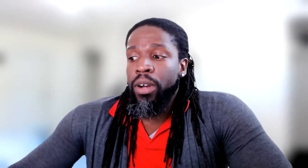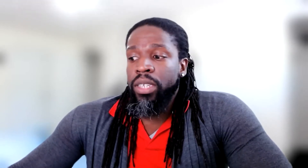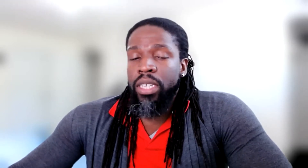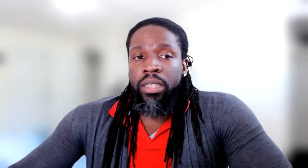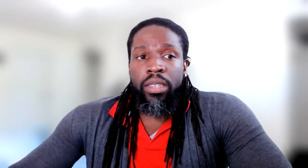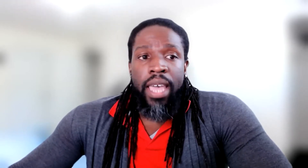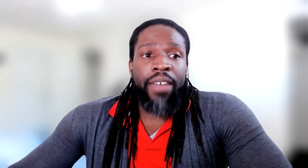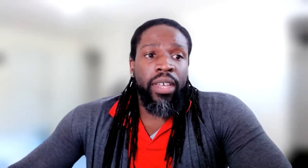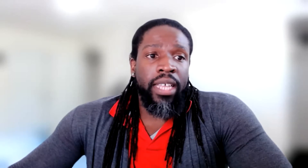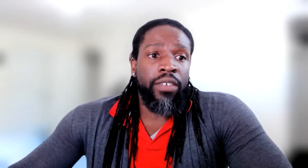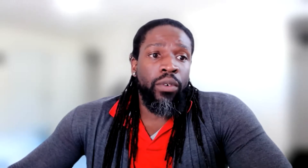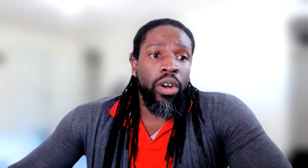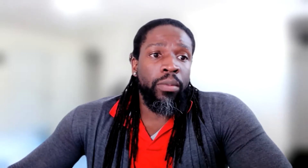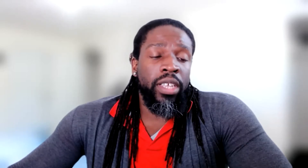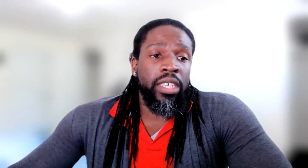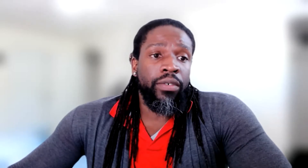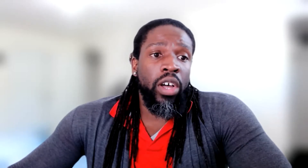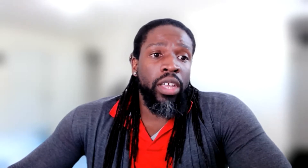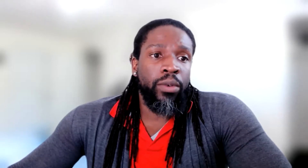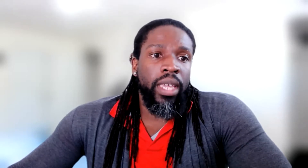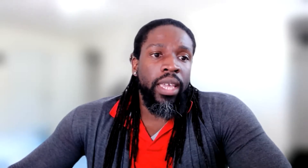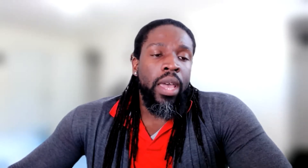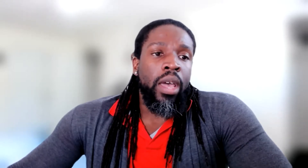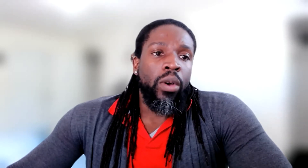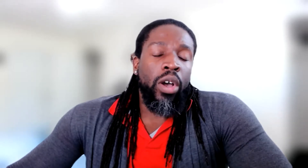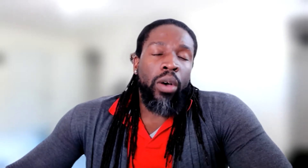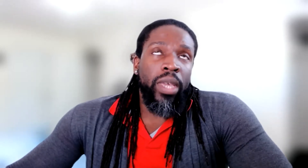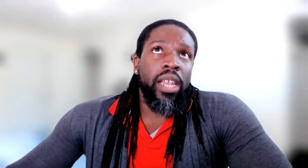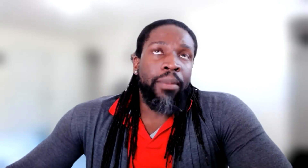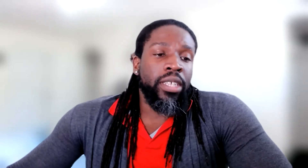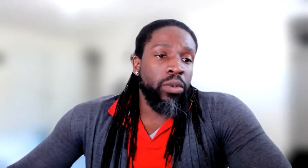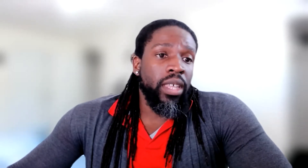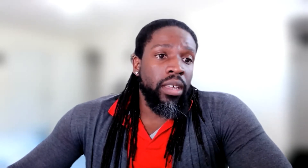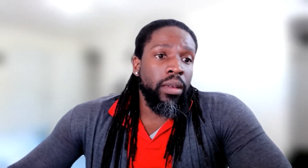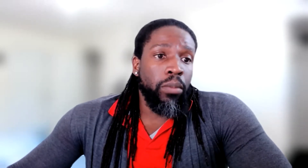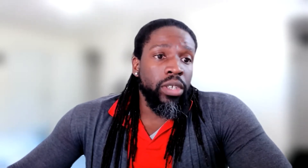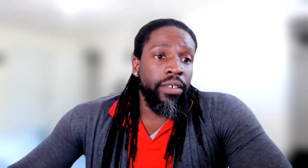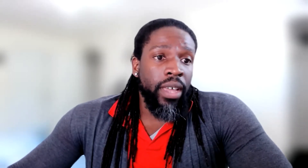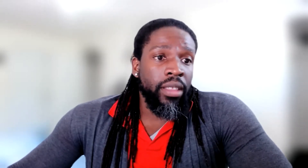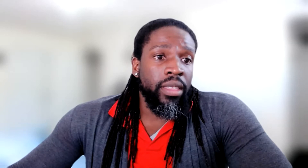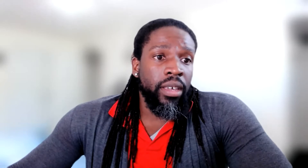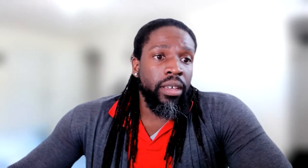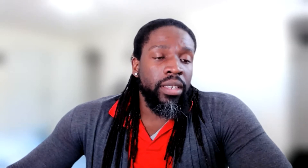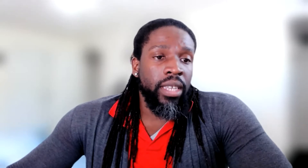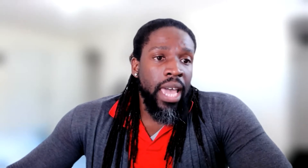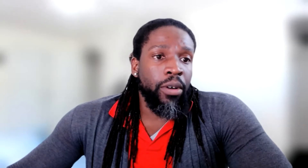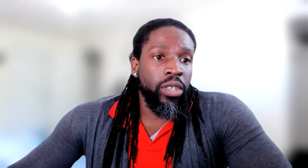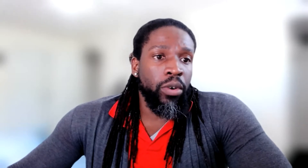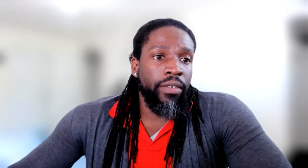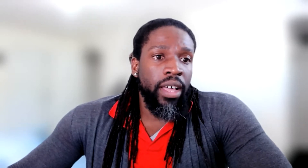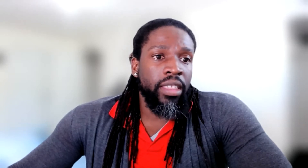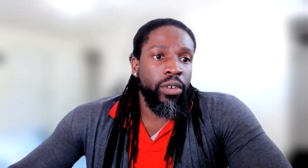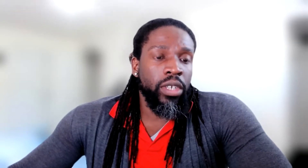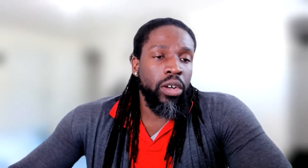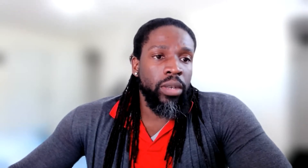and persons advocated for communities of color, and we collaborated with the boards of health, the DeKalb County